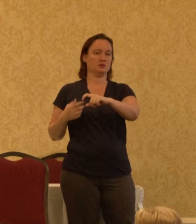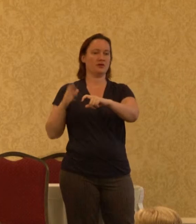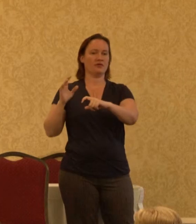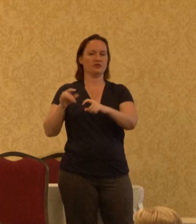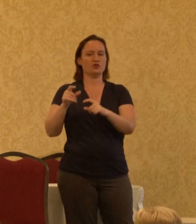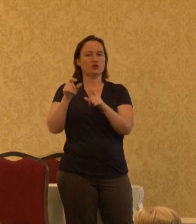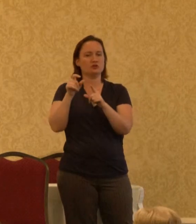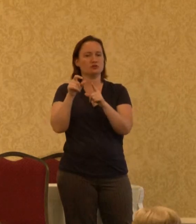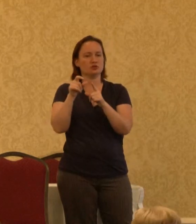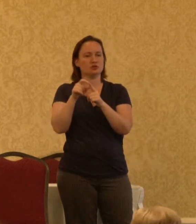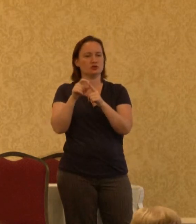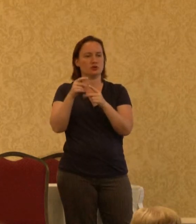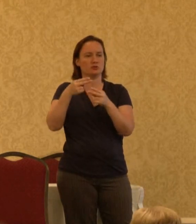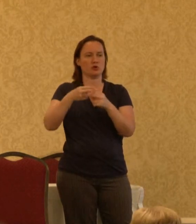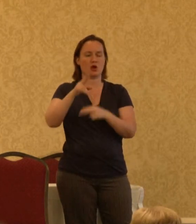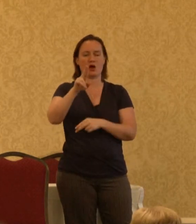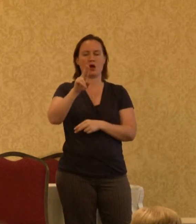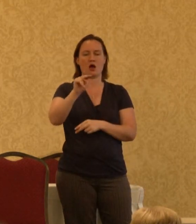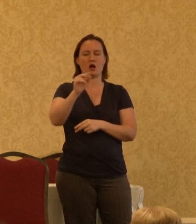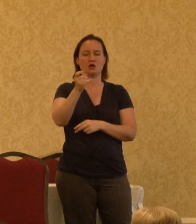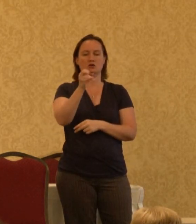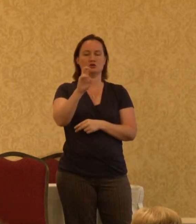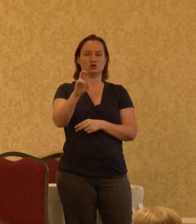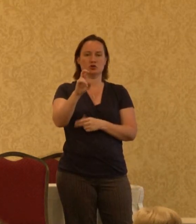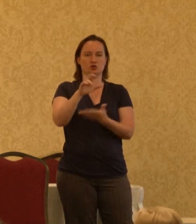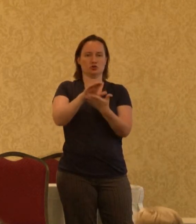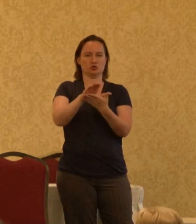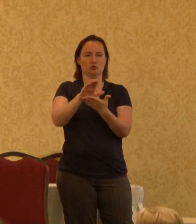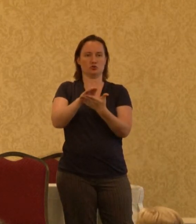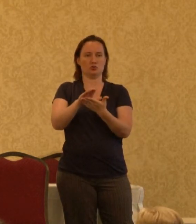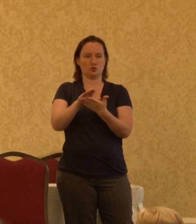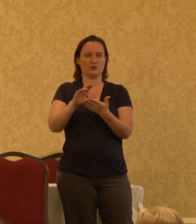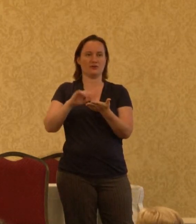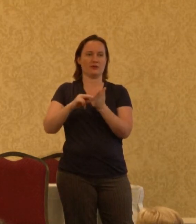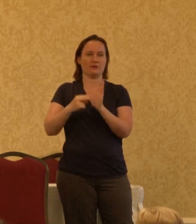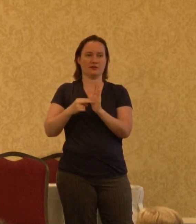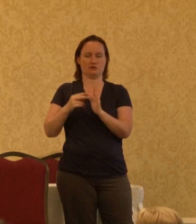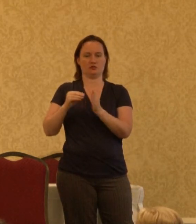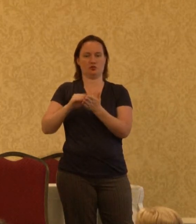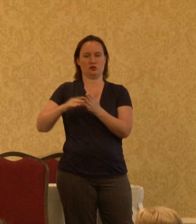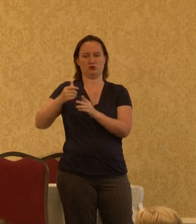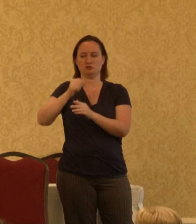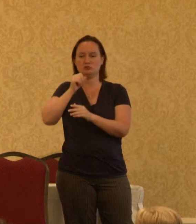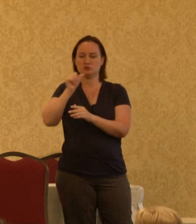term underschooled, which refers to those students who haven't had consistent